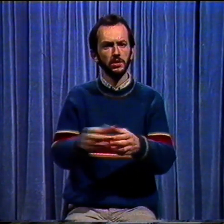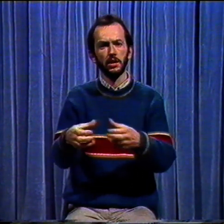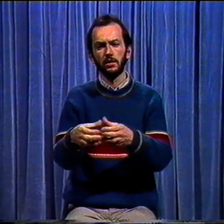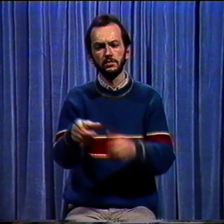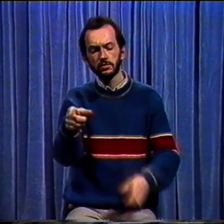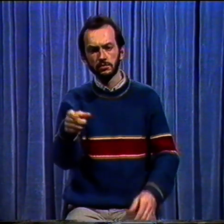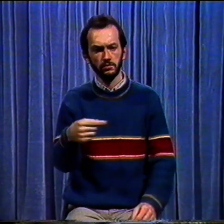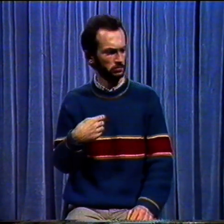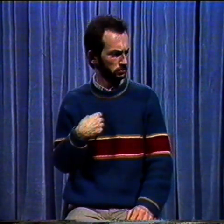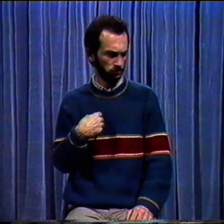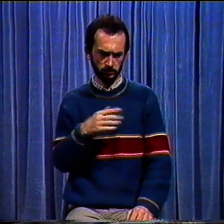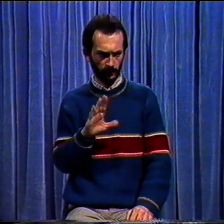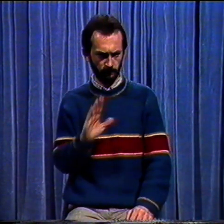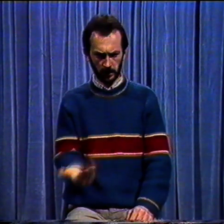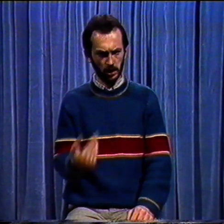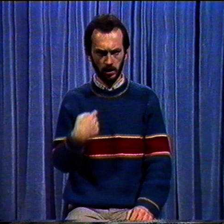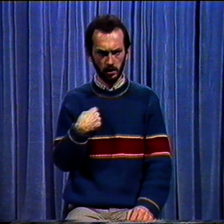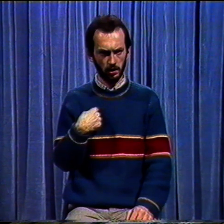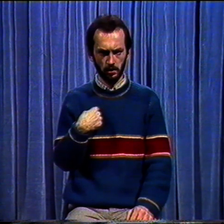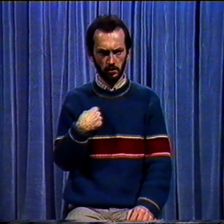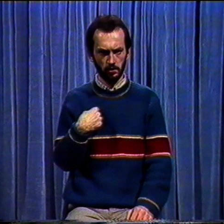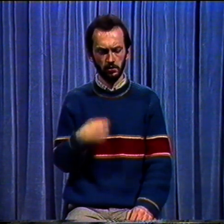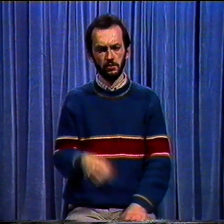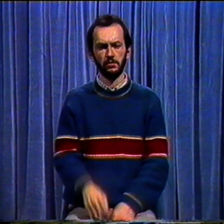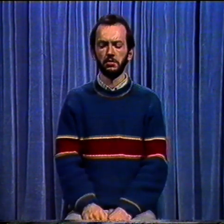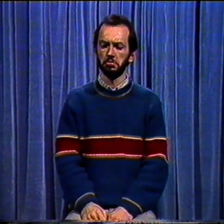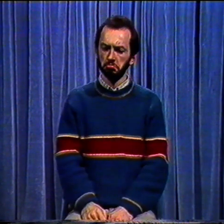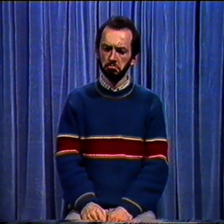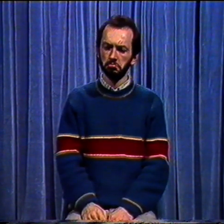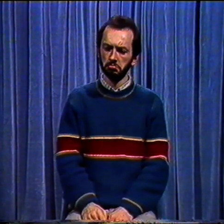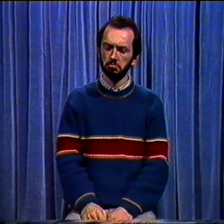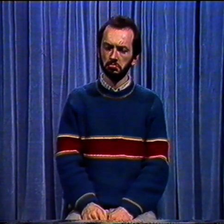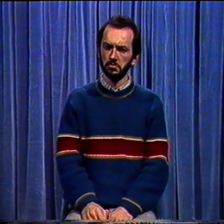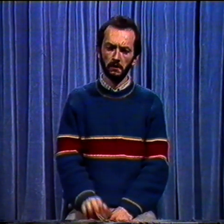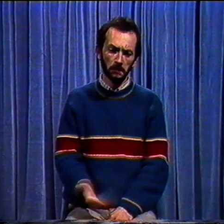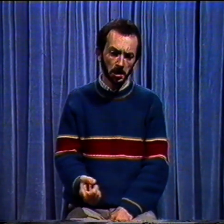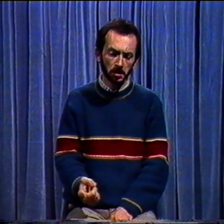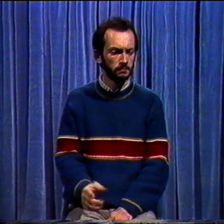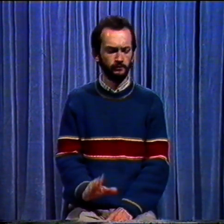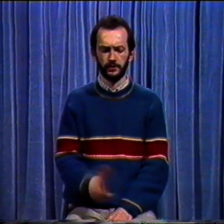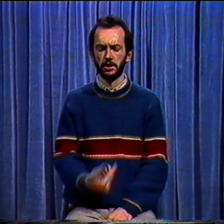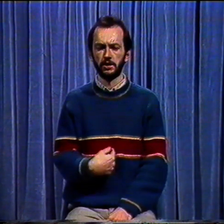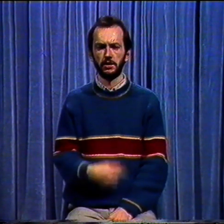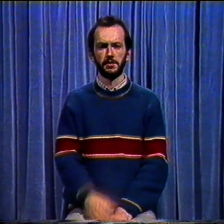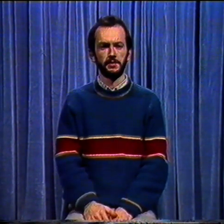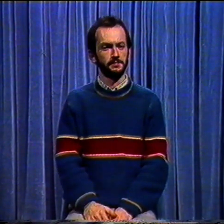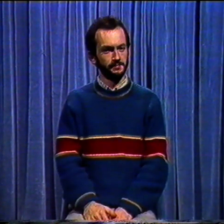I heard you bought tickets. Oh, I haven't got any. Oh, you haven't got any? No, I haven't got any.